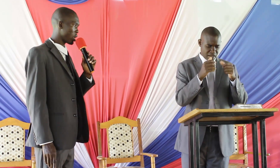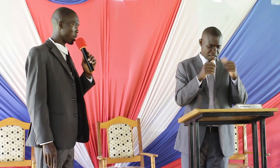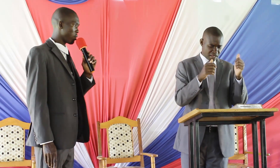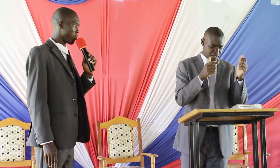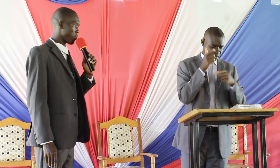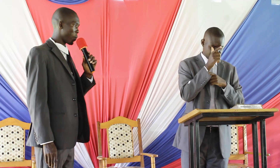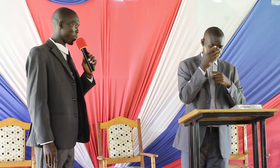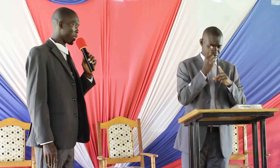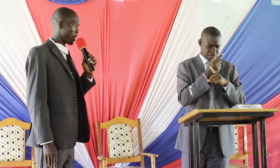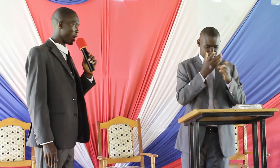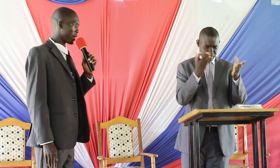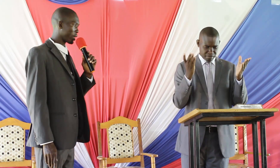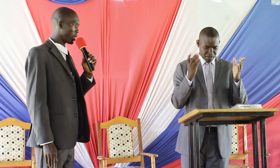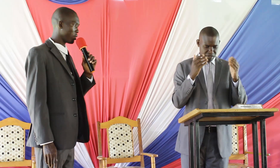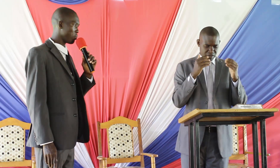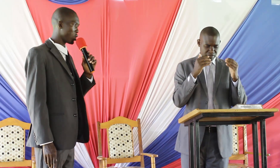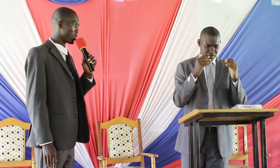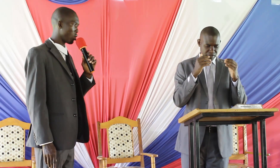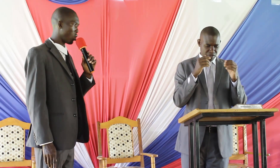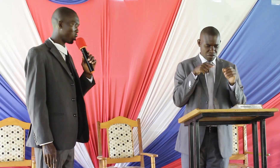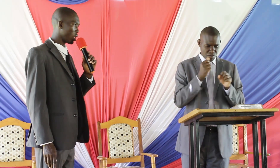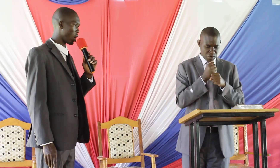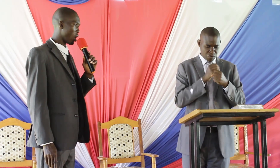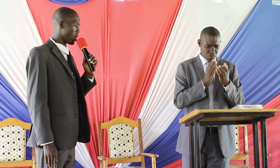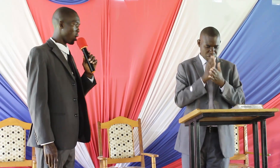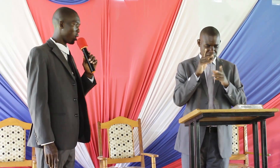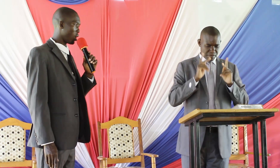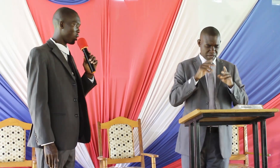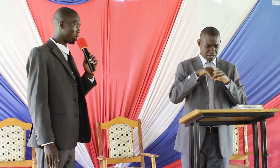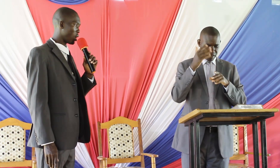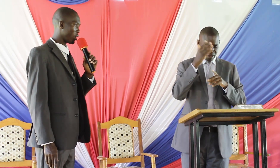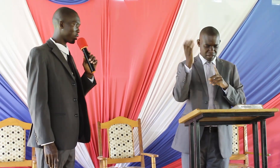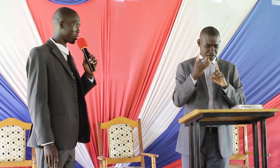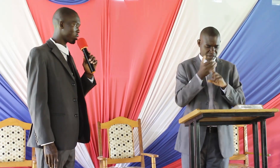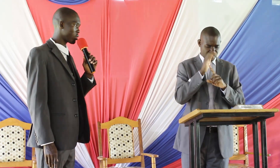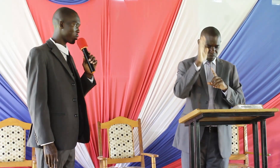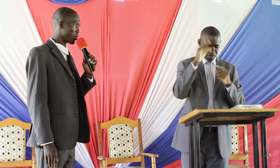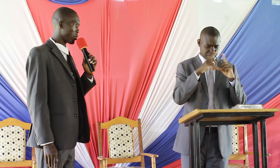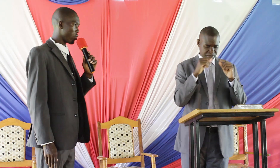interpreters. And again, be with all our